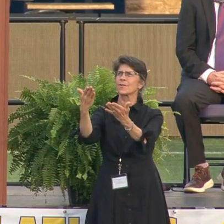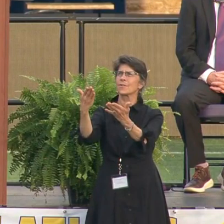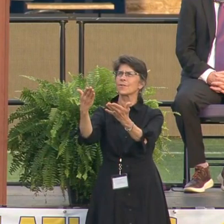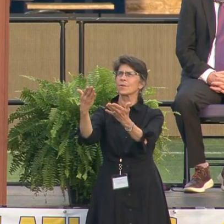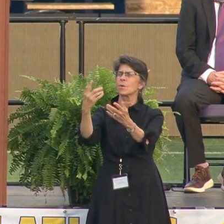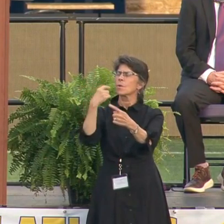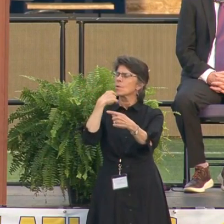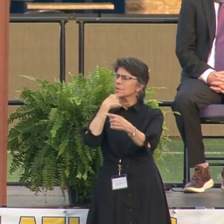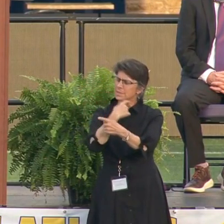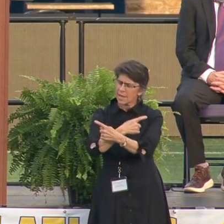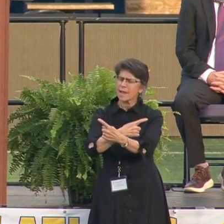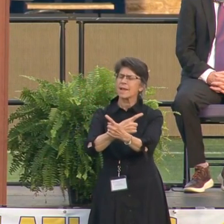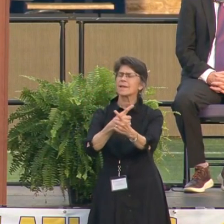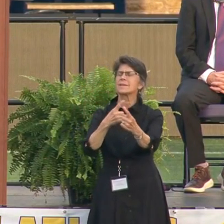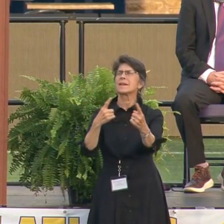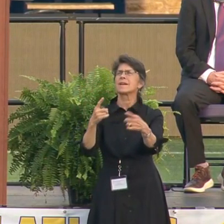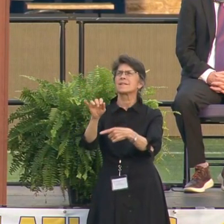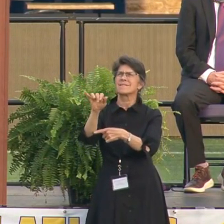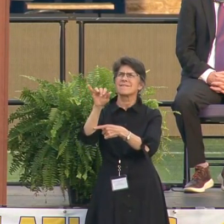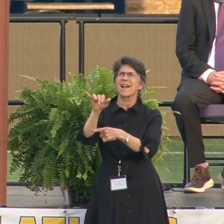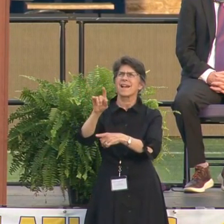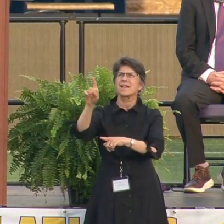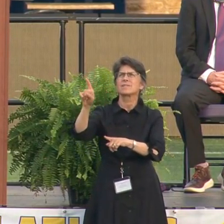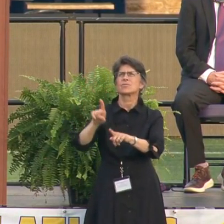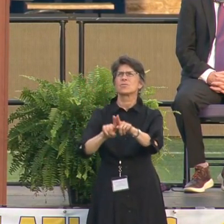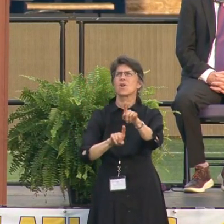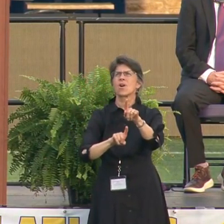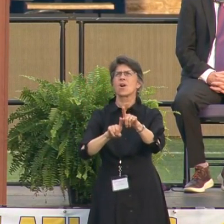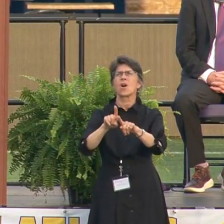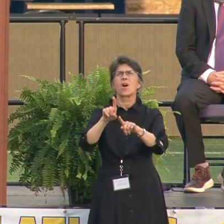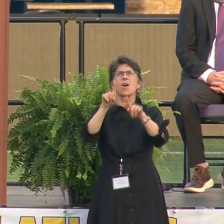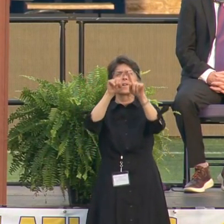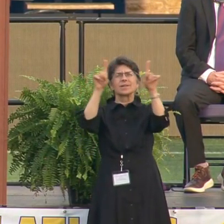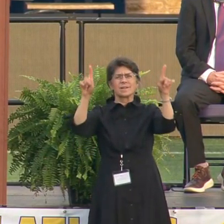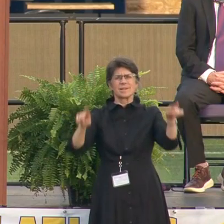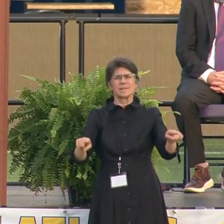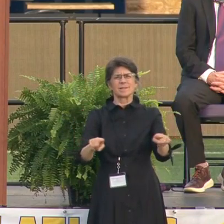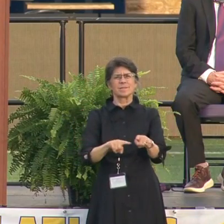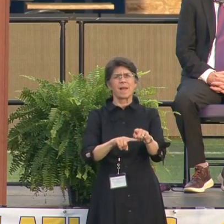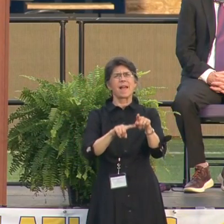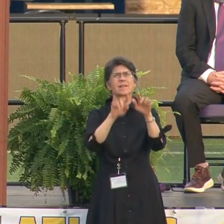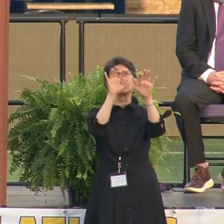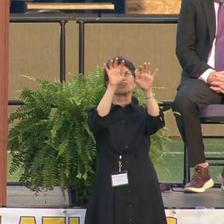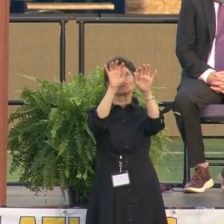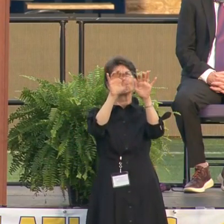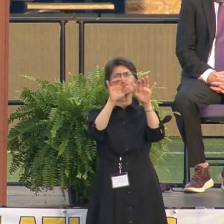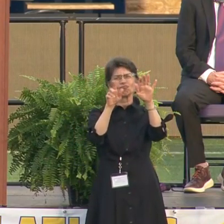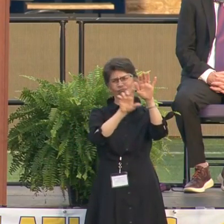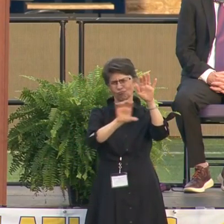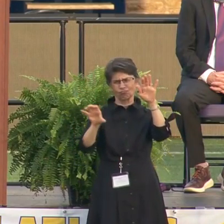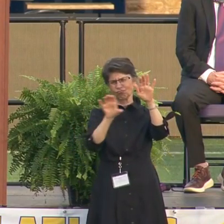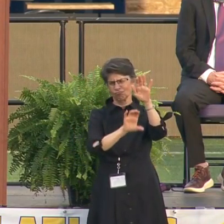there. Oh, say does that star spangled